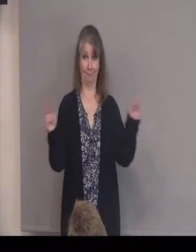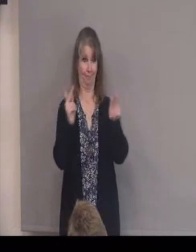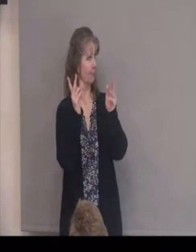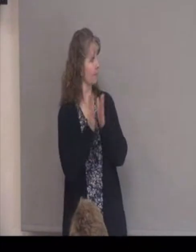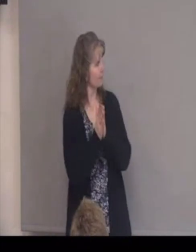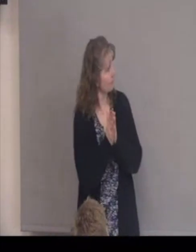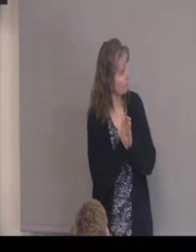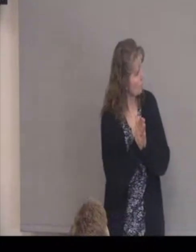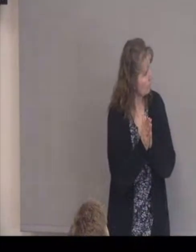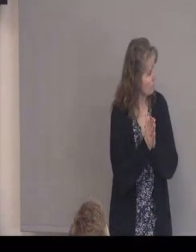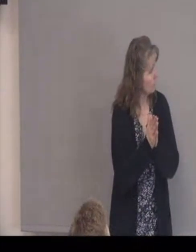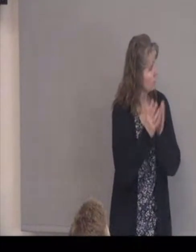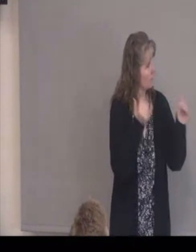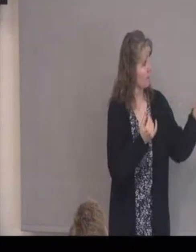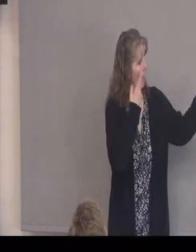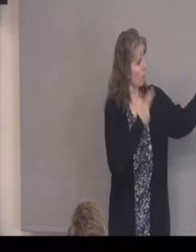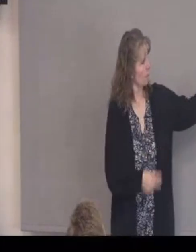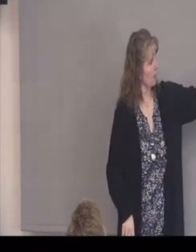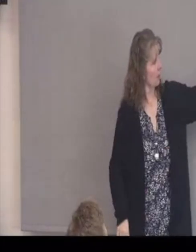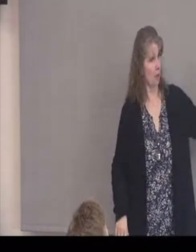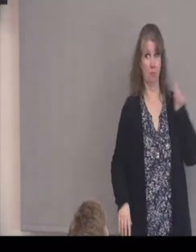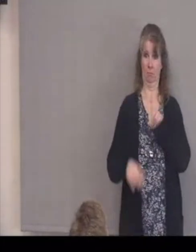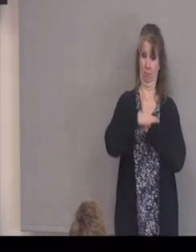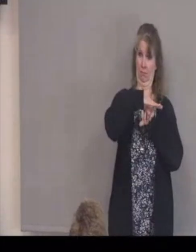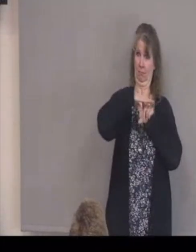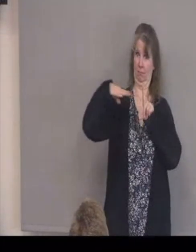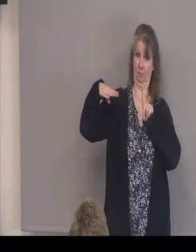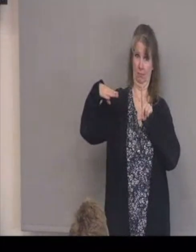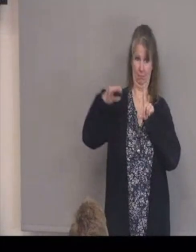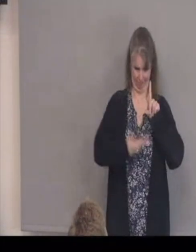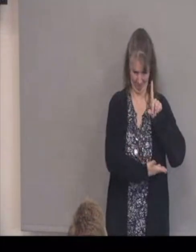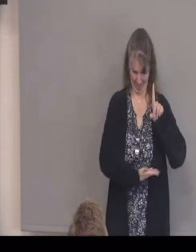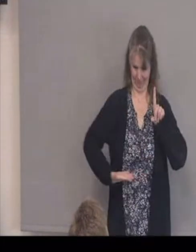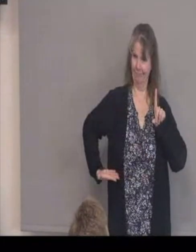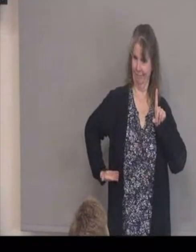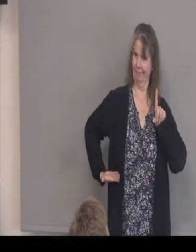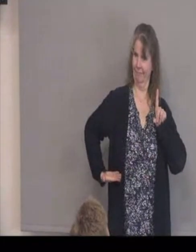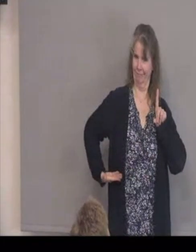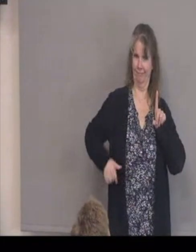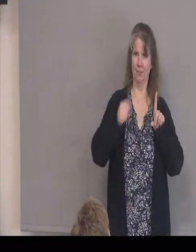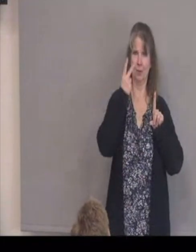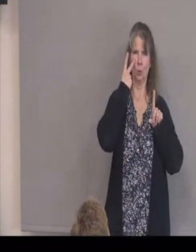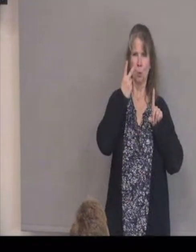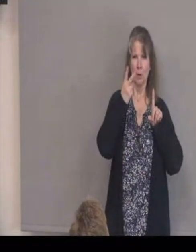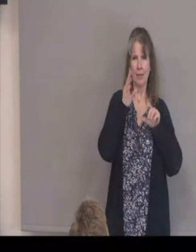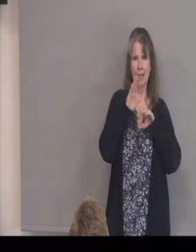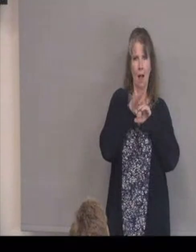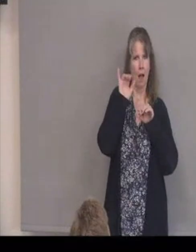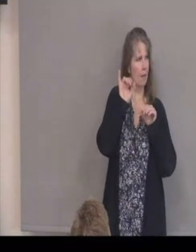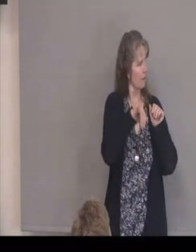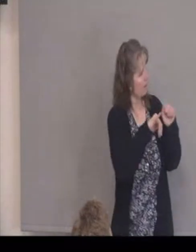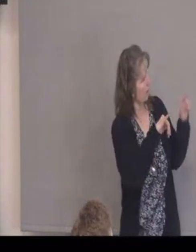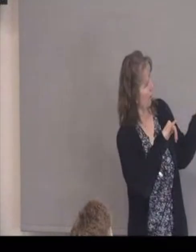signs to encourage the spread of these new concepts. So this first picture, you can see the transverse